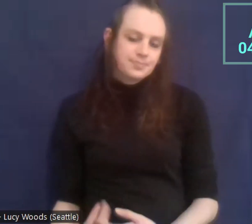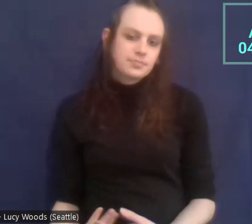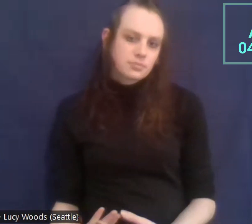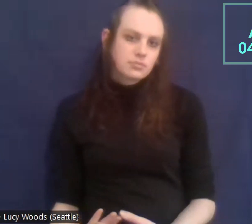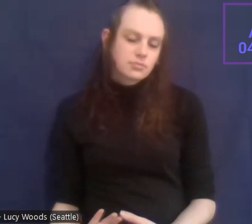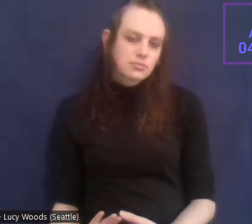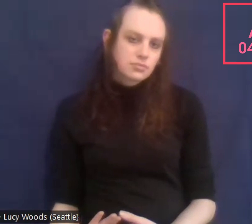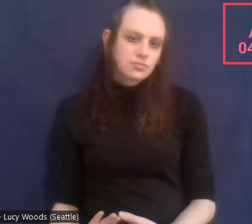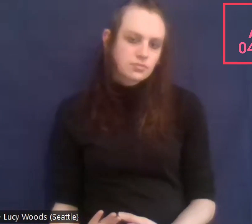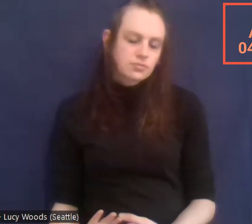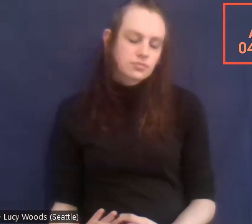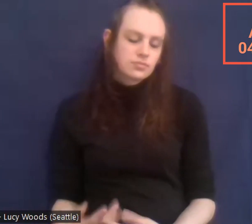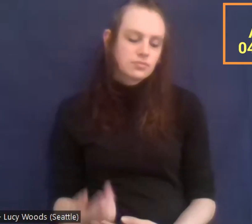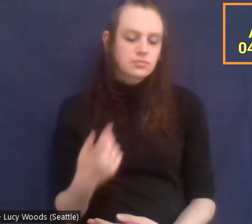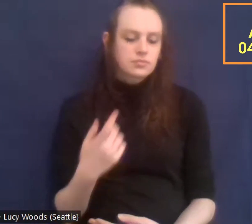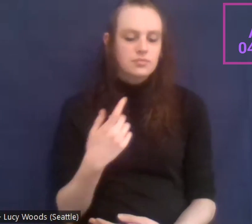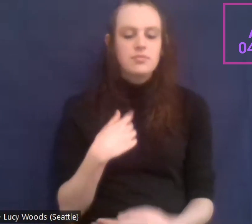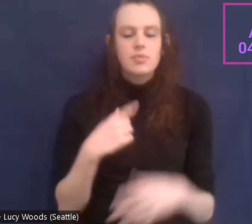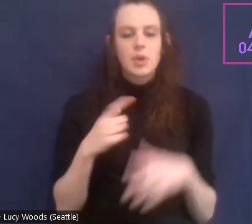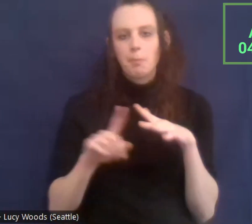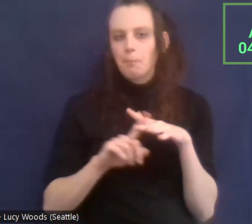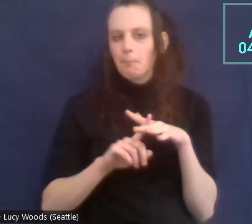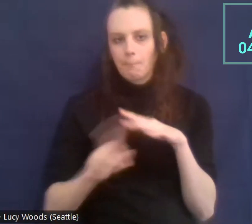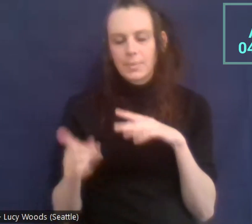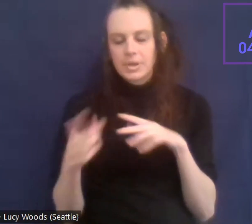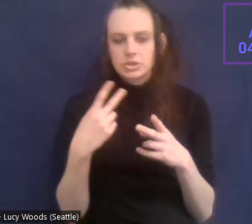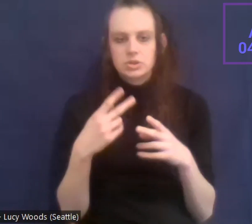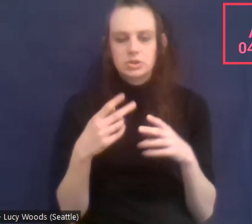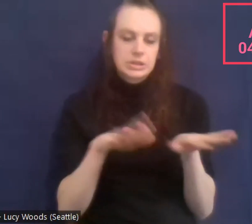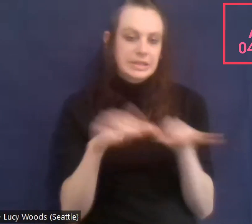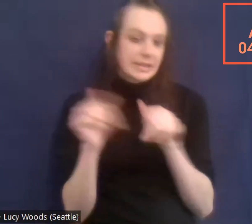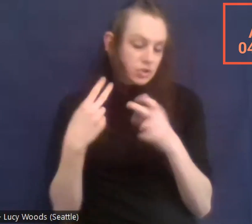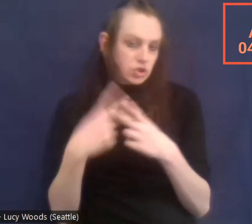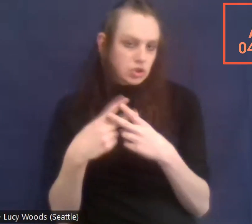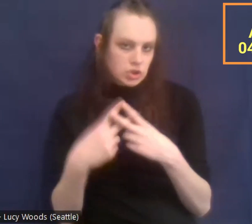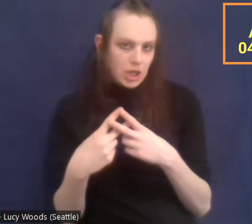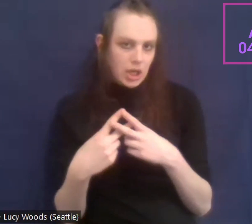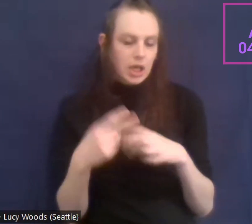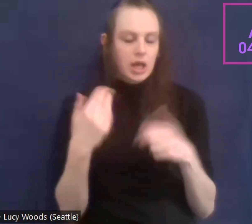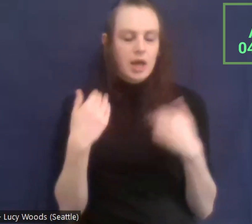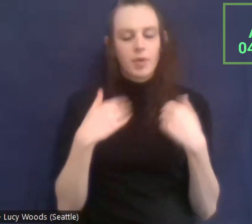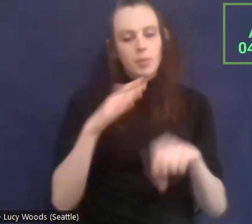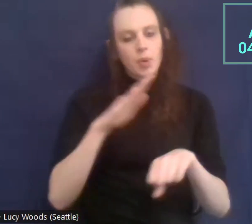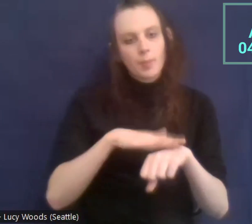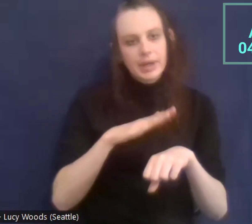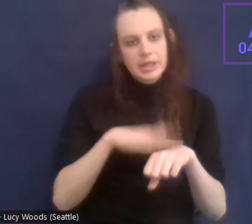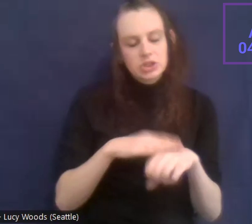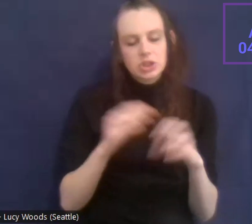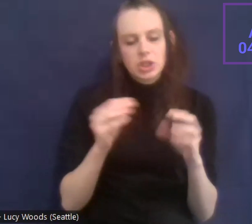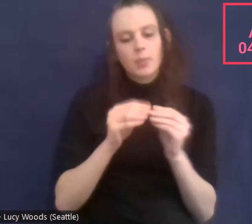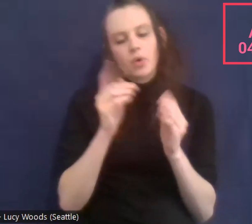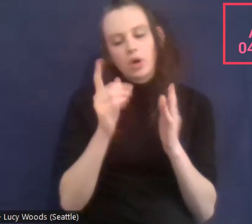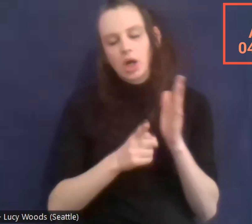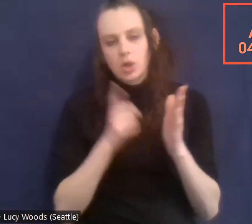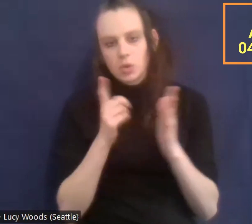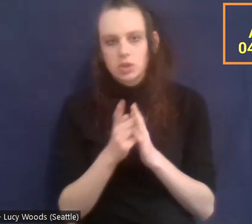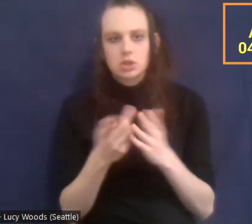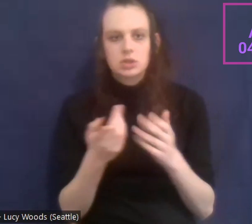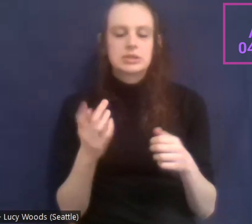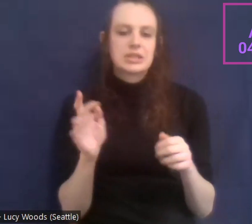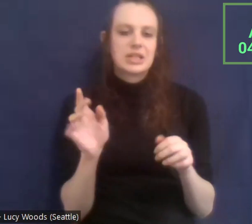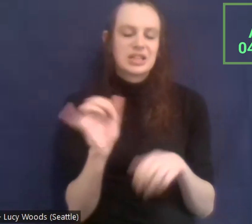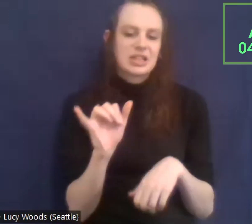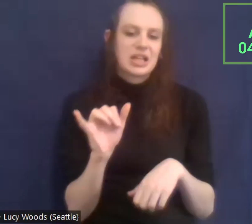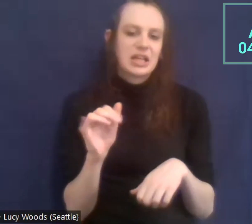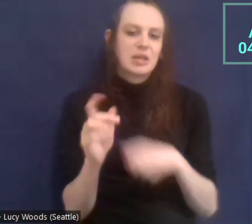and then I'd get let out, you know, I'd do the probation thing, and like they'd always give me more hours than I worked and all the stuff. And it was like the slap on the wrist.